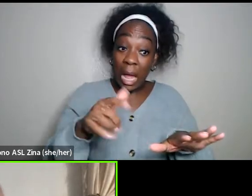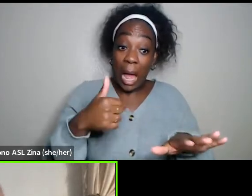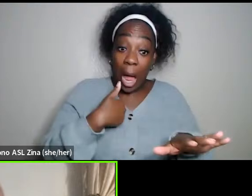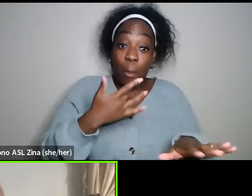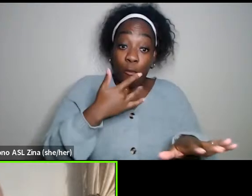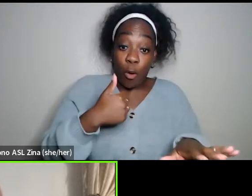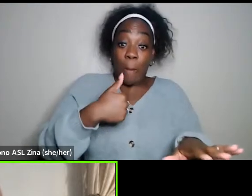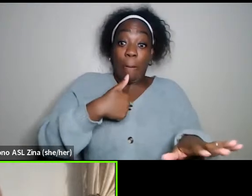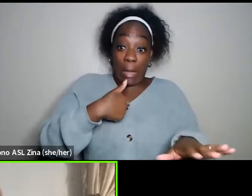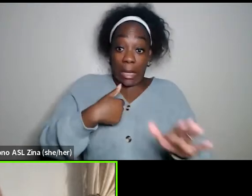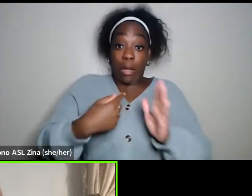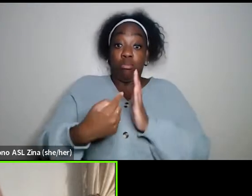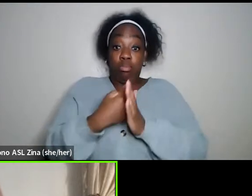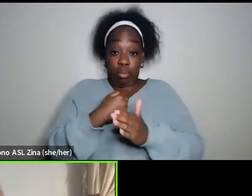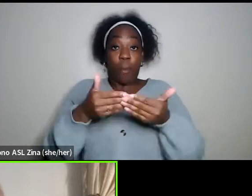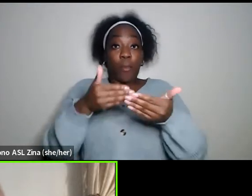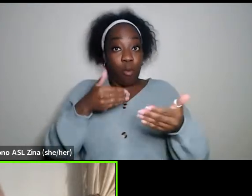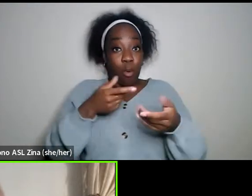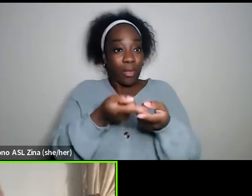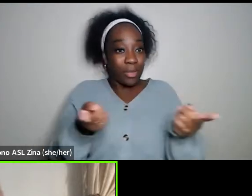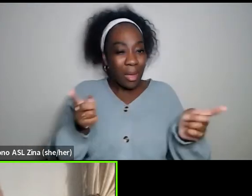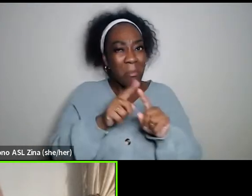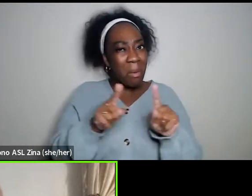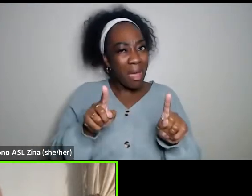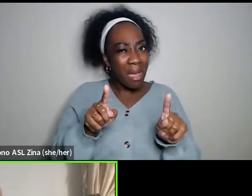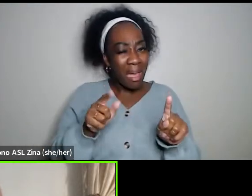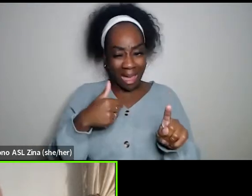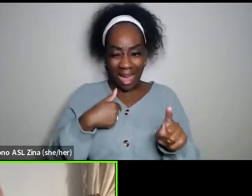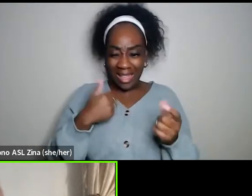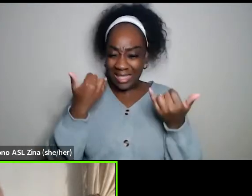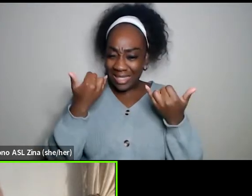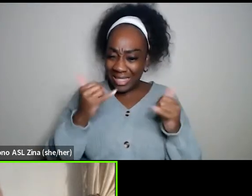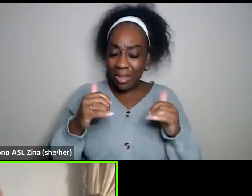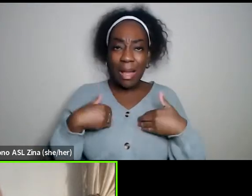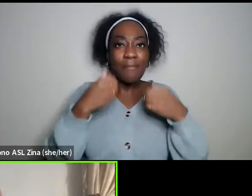know I have many stories still to tell. So I